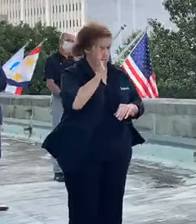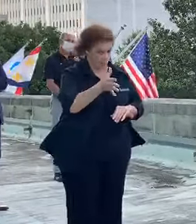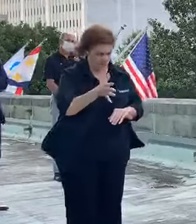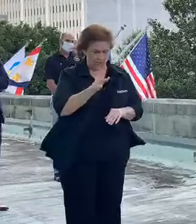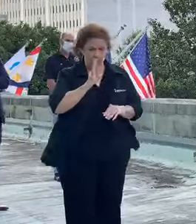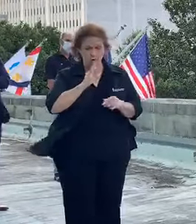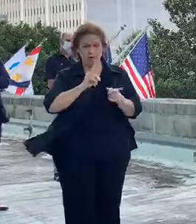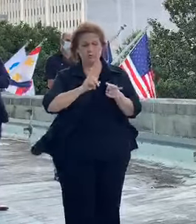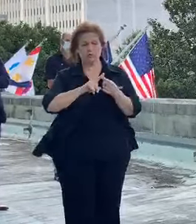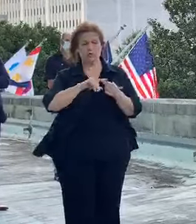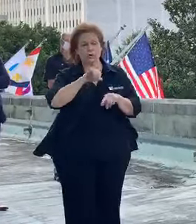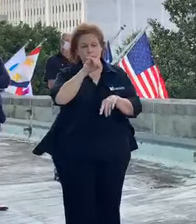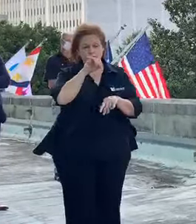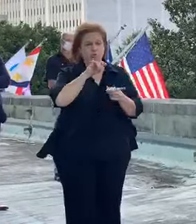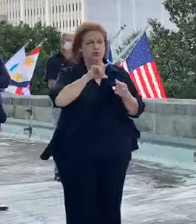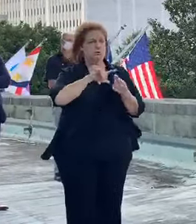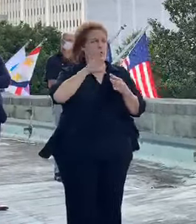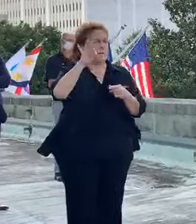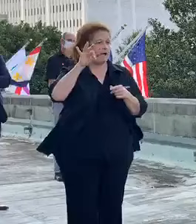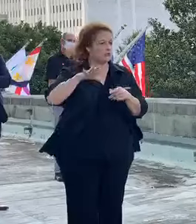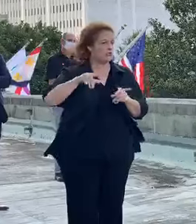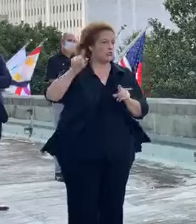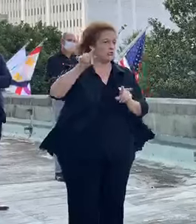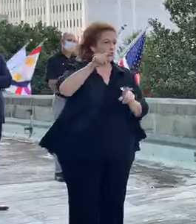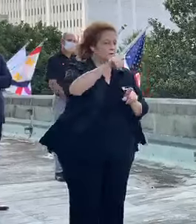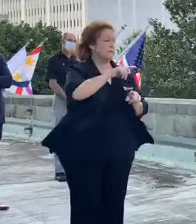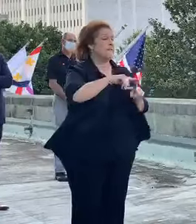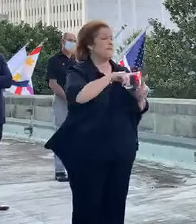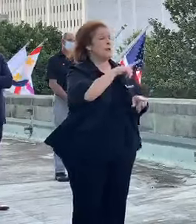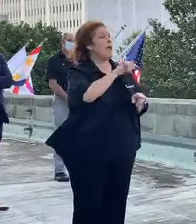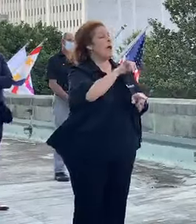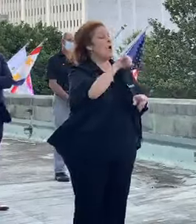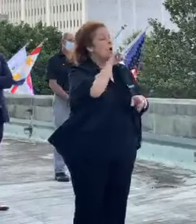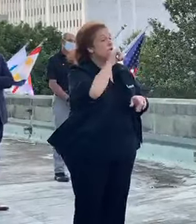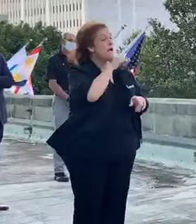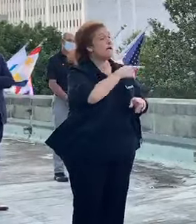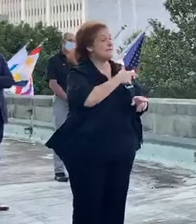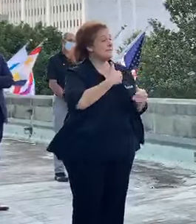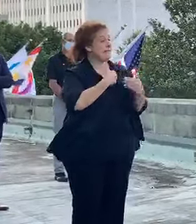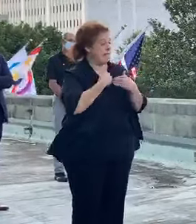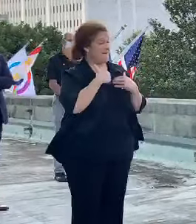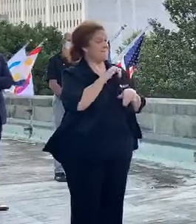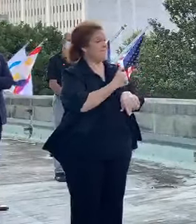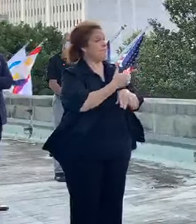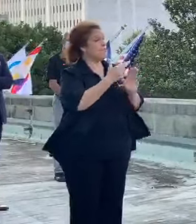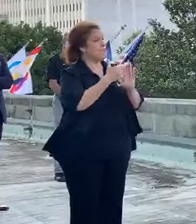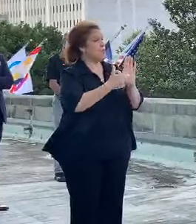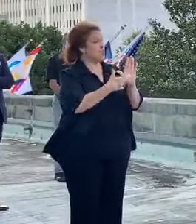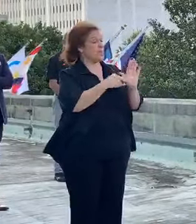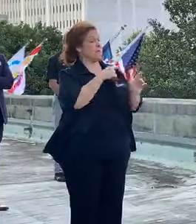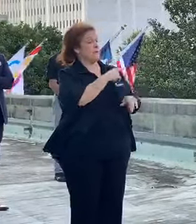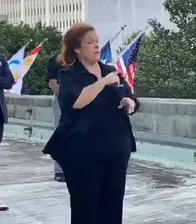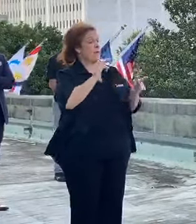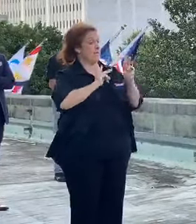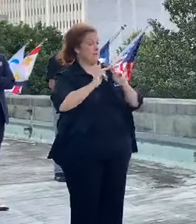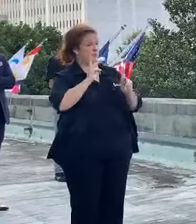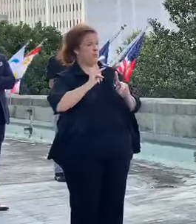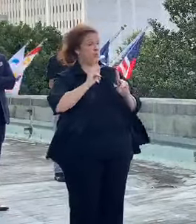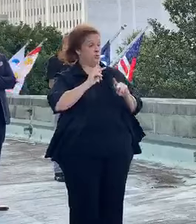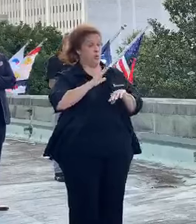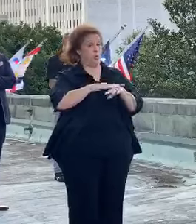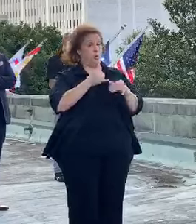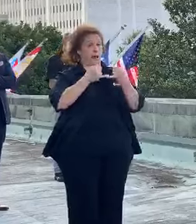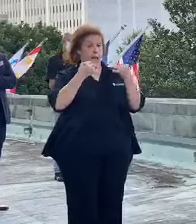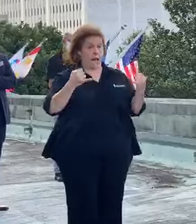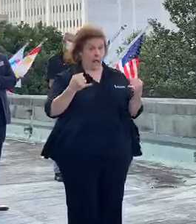Archbishop, is that, for example, the Archdiocese is having a system in place to where their parishioners will go online and